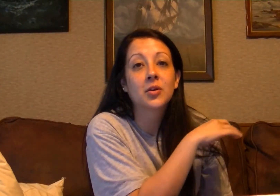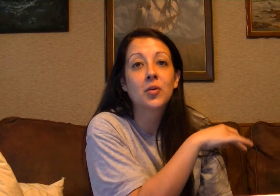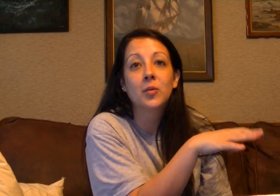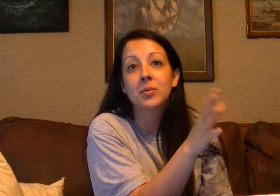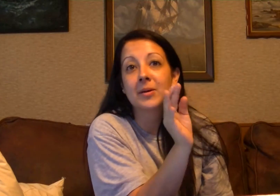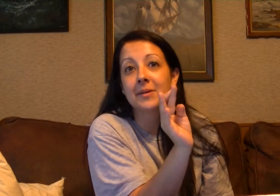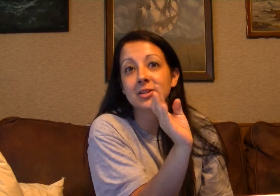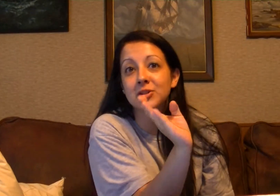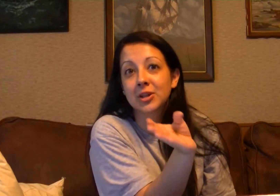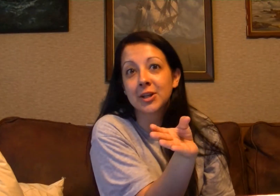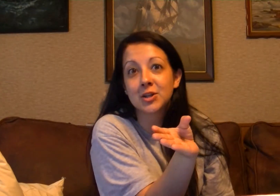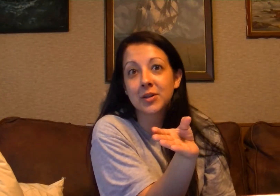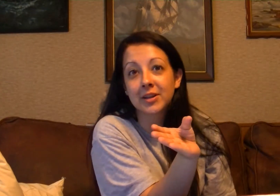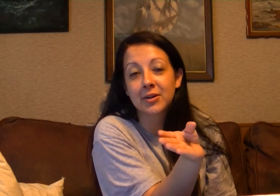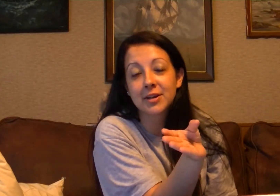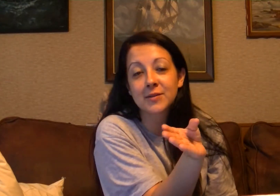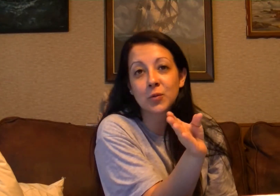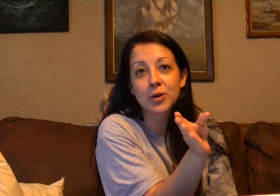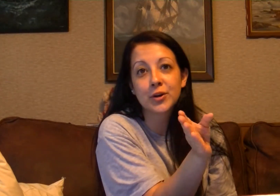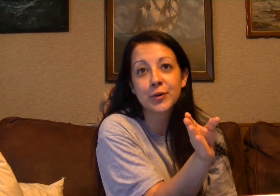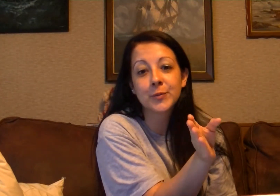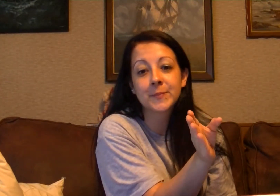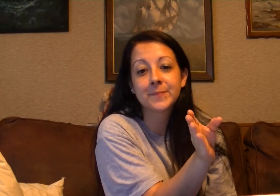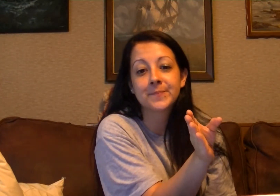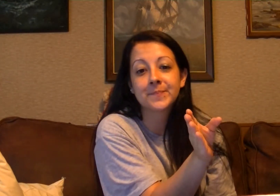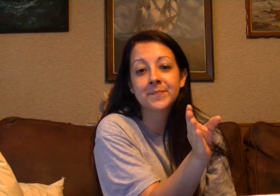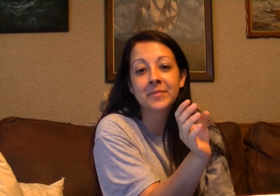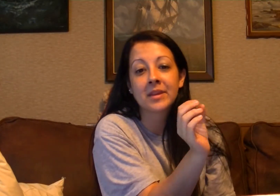So I'm pretty much just going to do the lyrics for you.